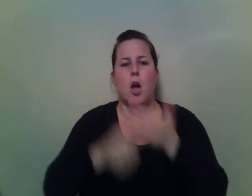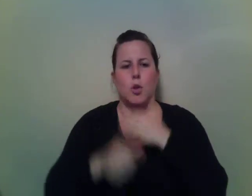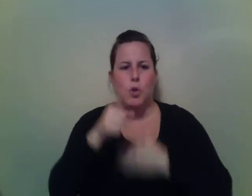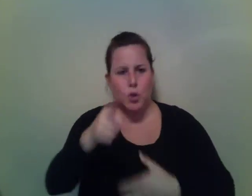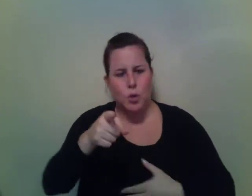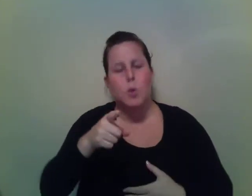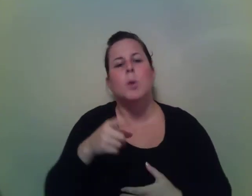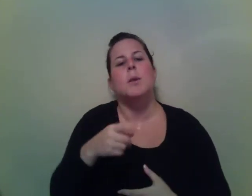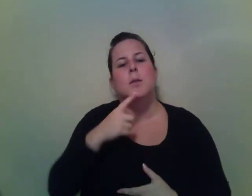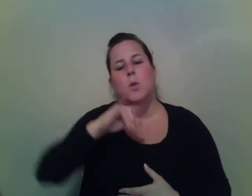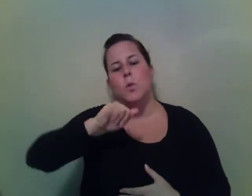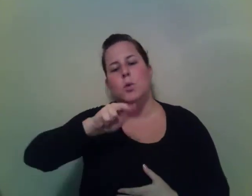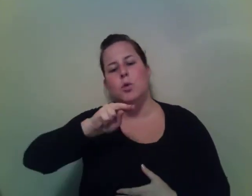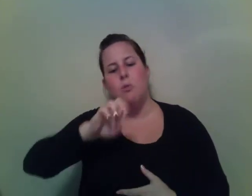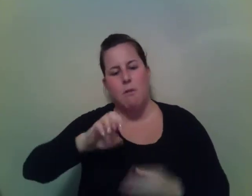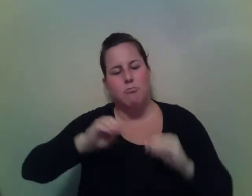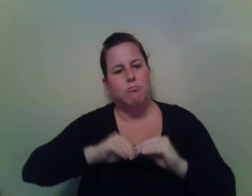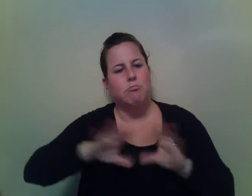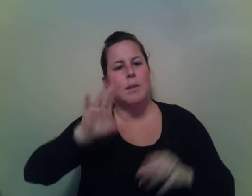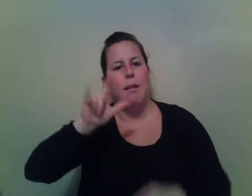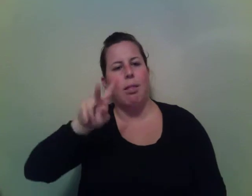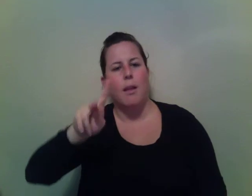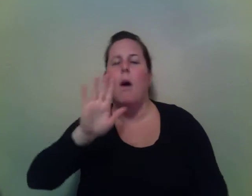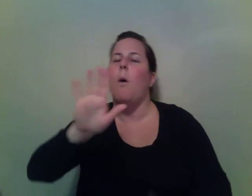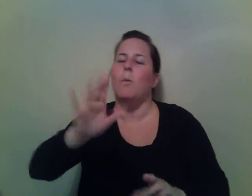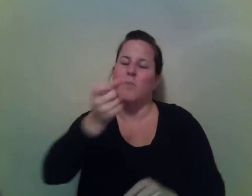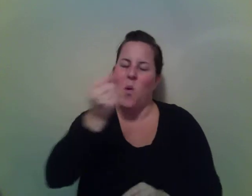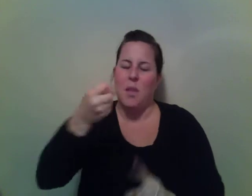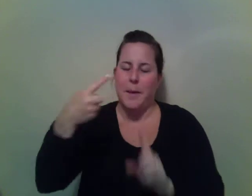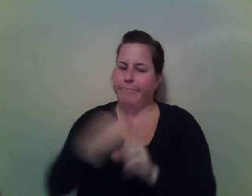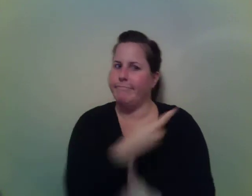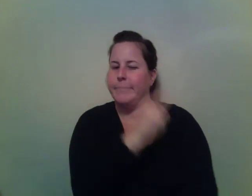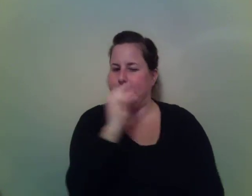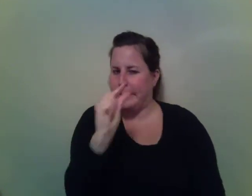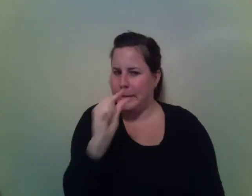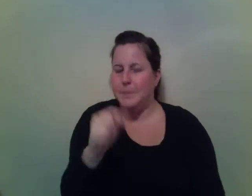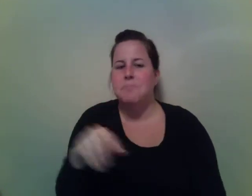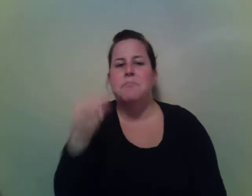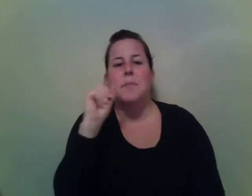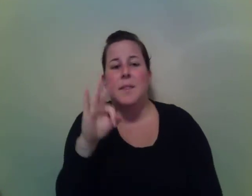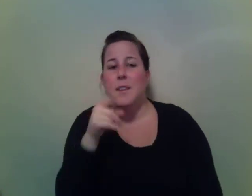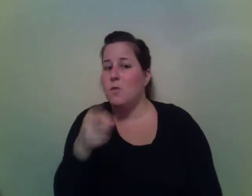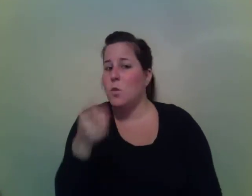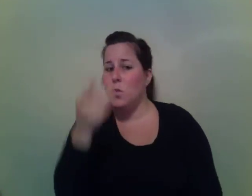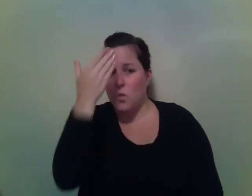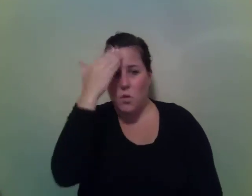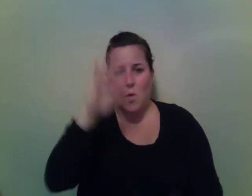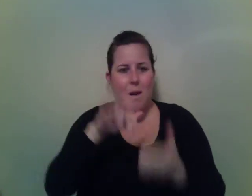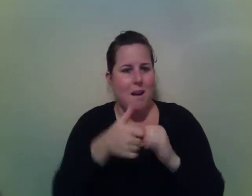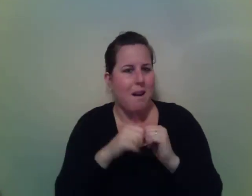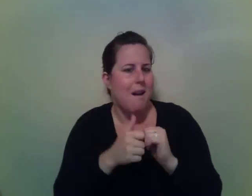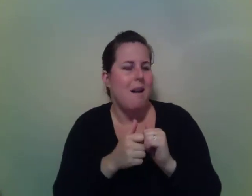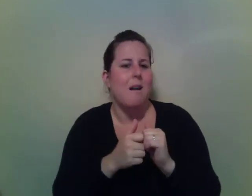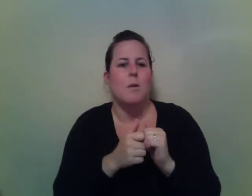her link, and let me go off on another little bunny rabbit trail here. Here, if you do not know how to make a custom link,